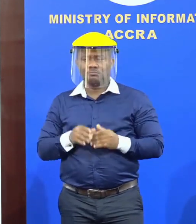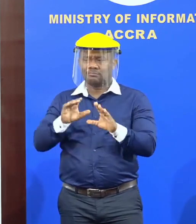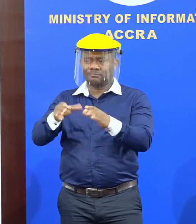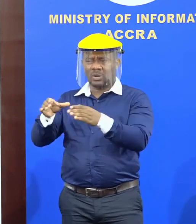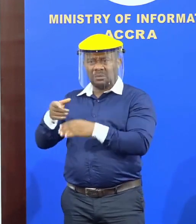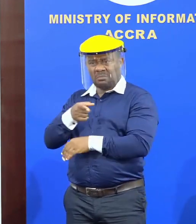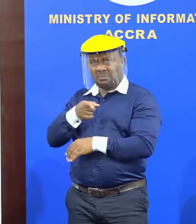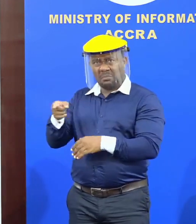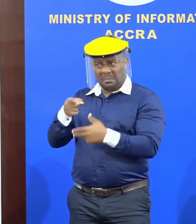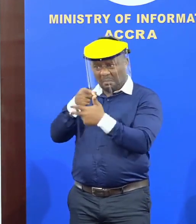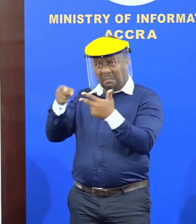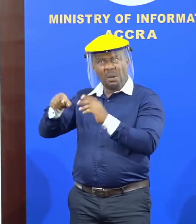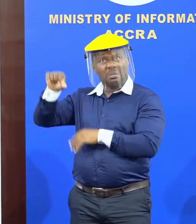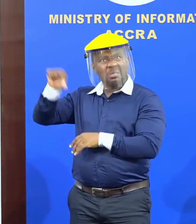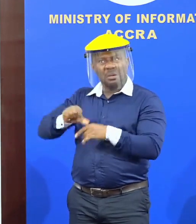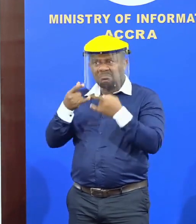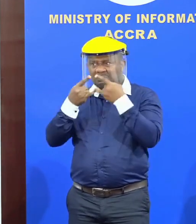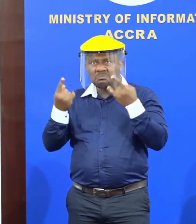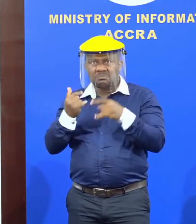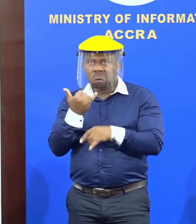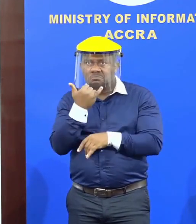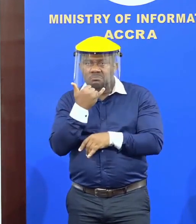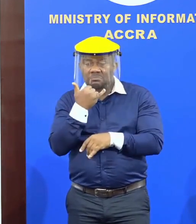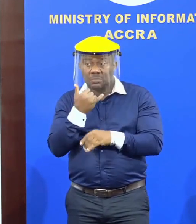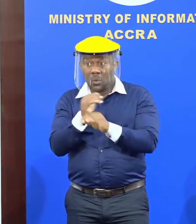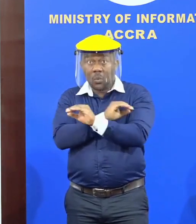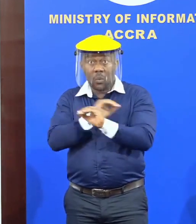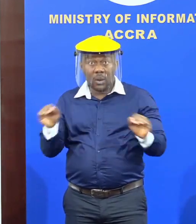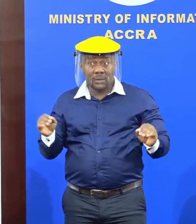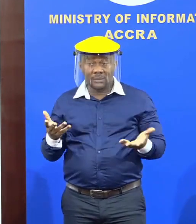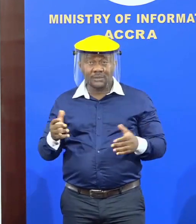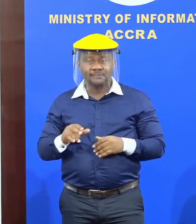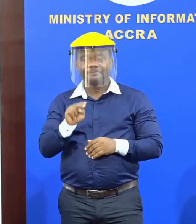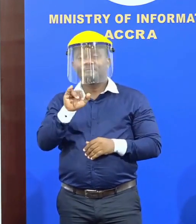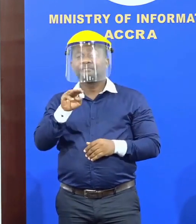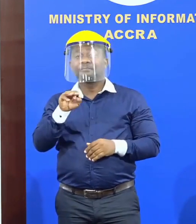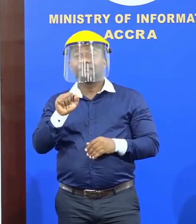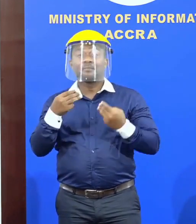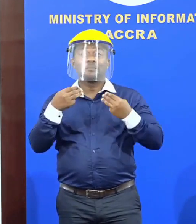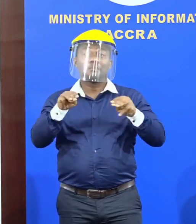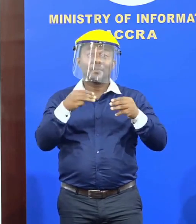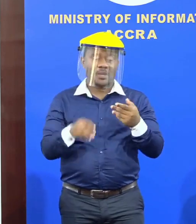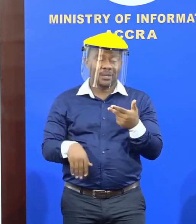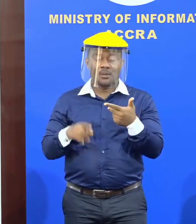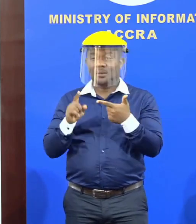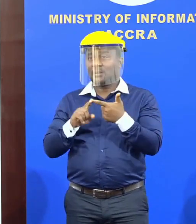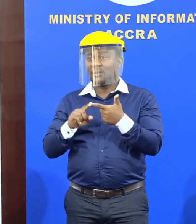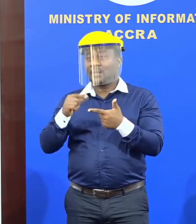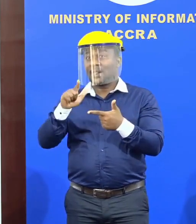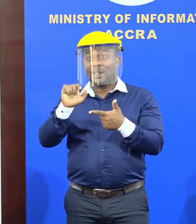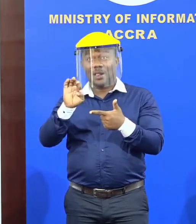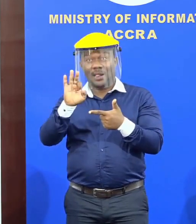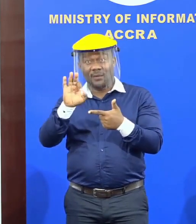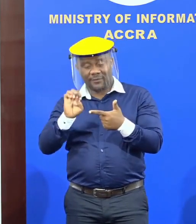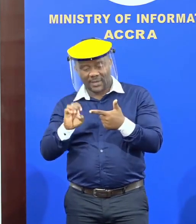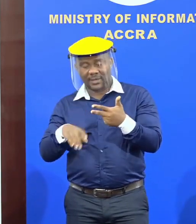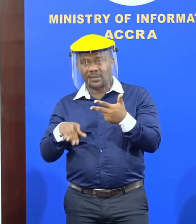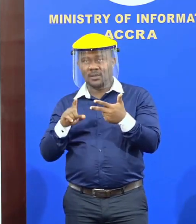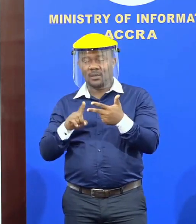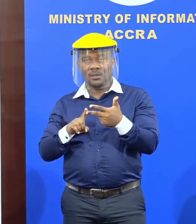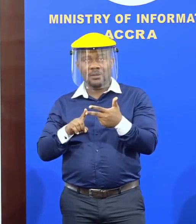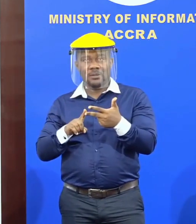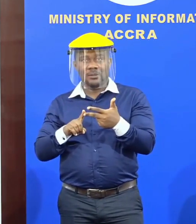they have the highest proportion of people not wearing masks are the Nima Market, Glife Lorry Park, and Asofan Last